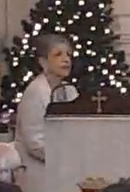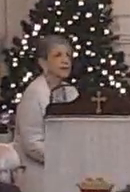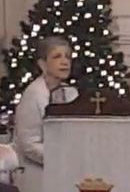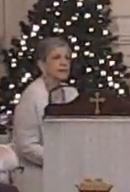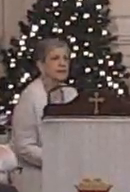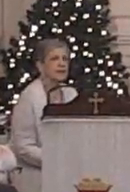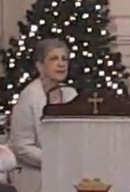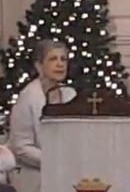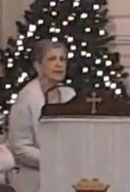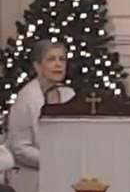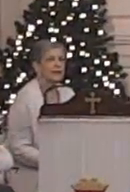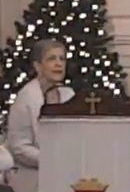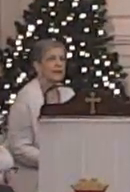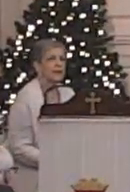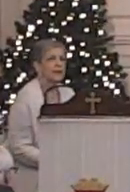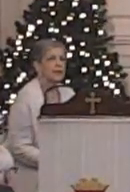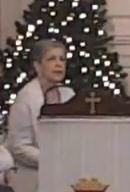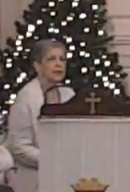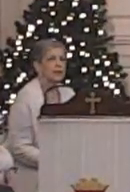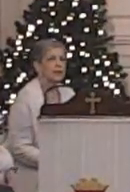be found at number